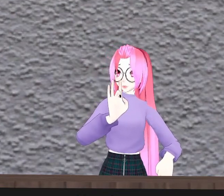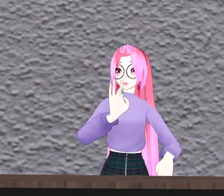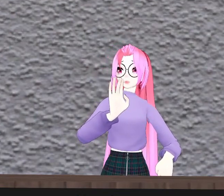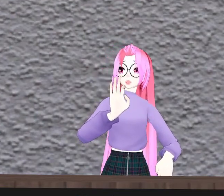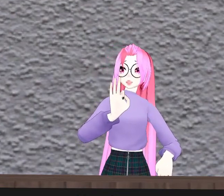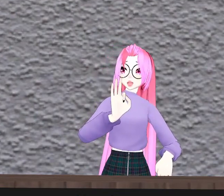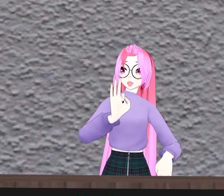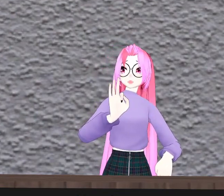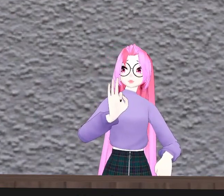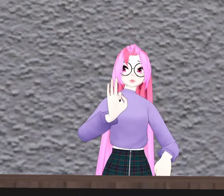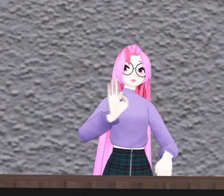9,